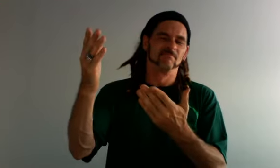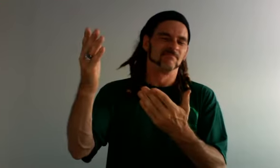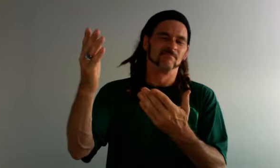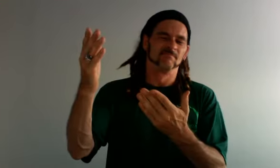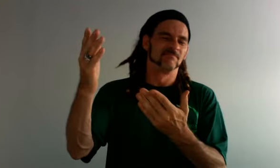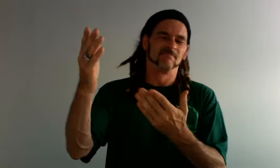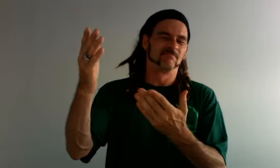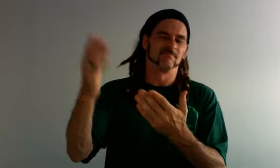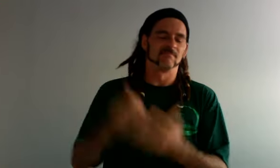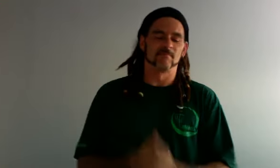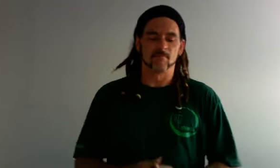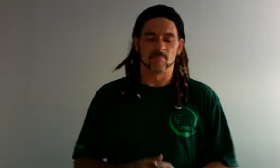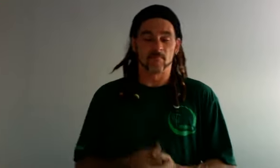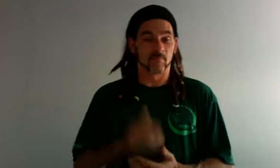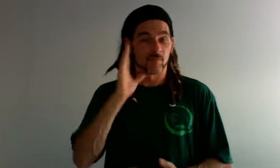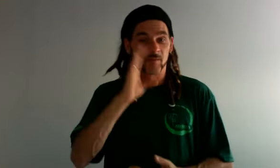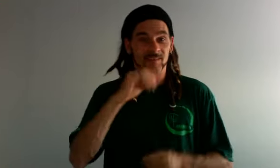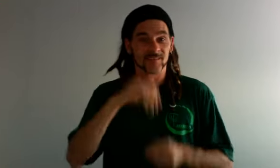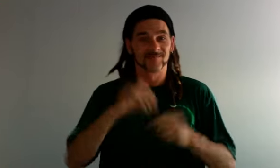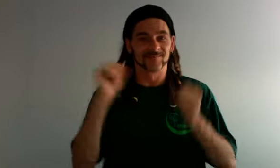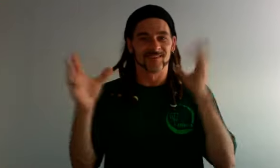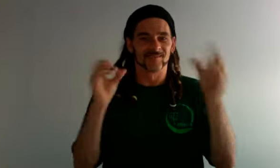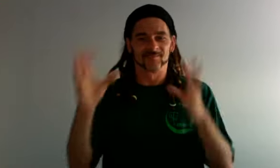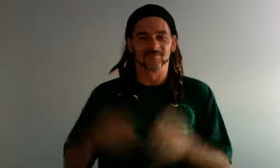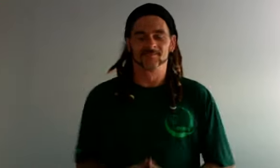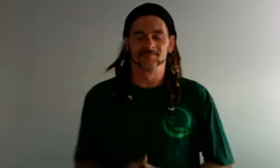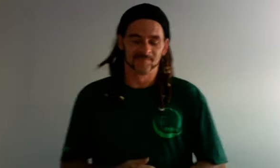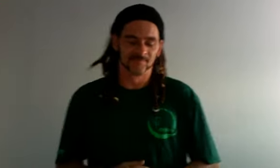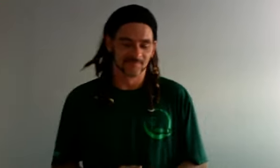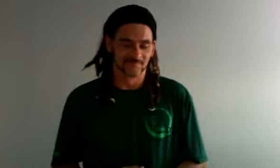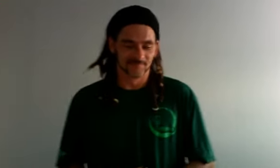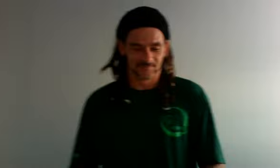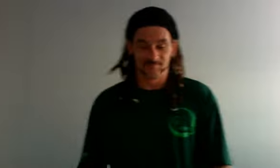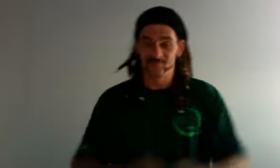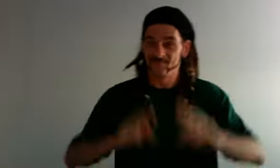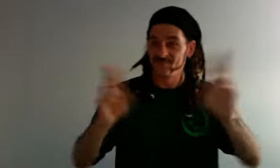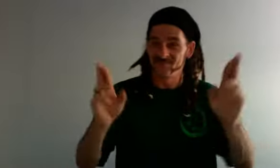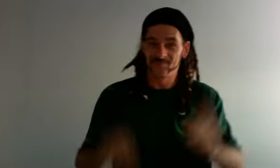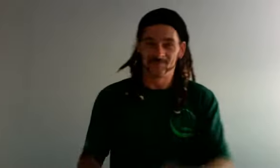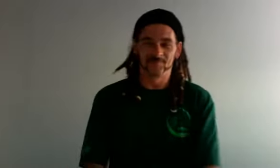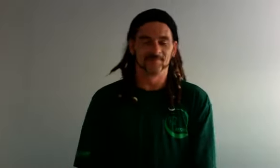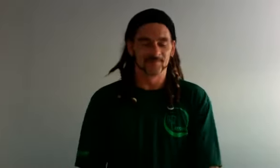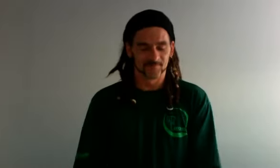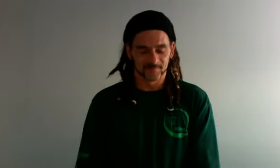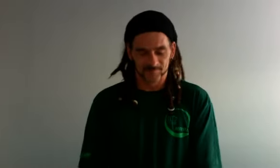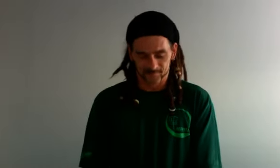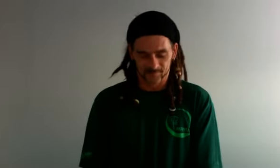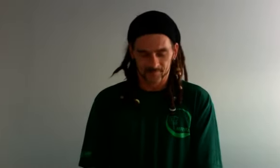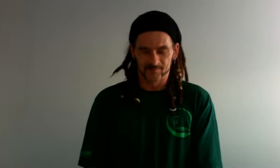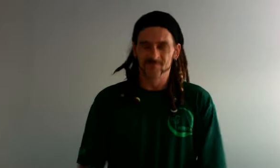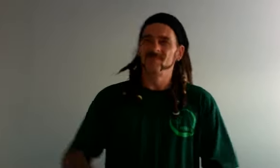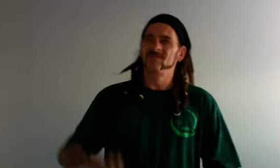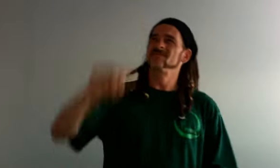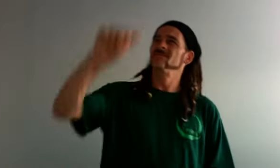lifestyle. In he even works with some organizations to combat racism. I'm a source of information of some